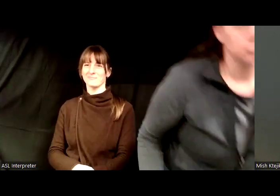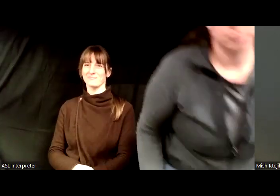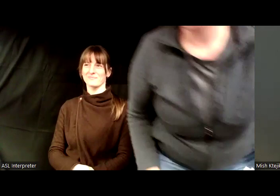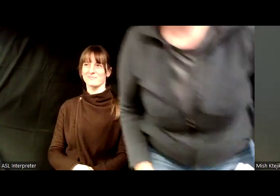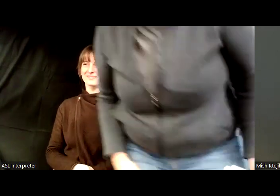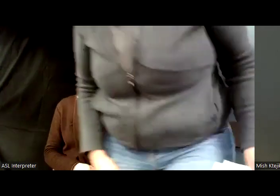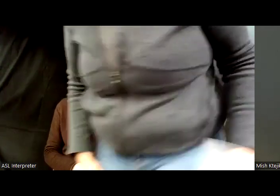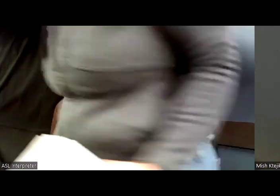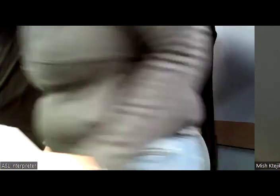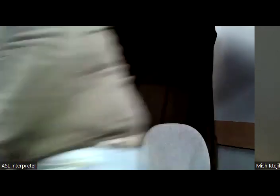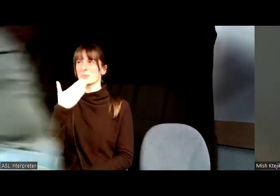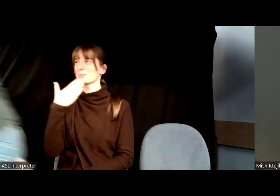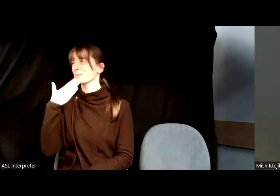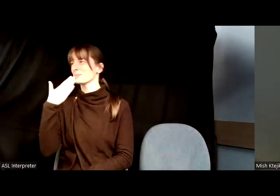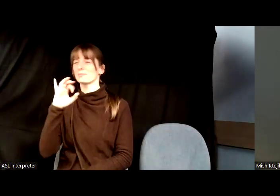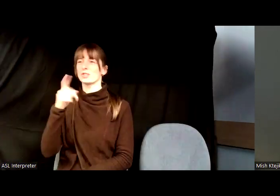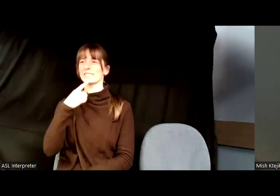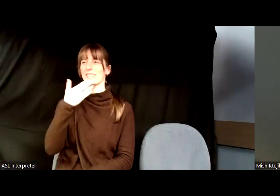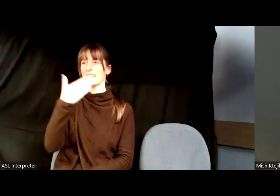Okay. Thank you.